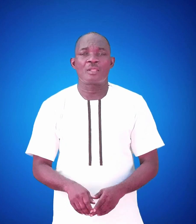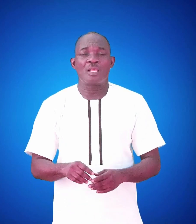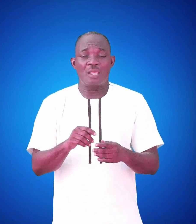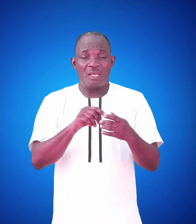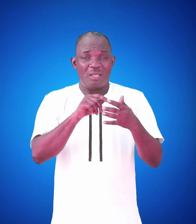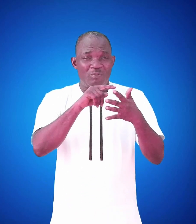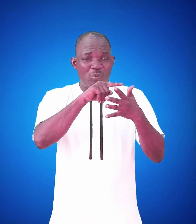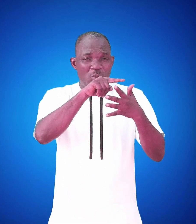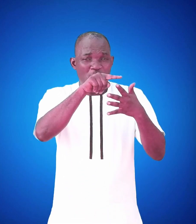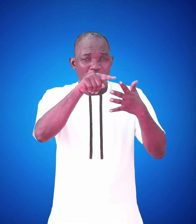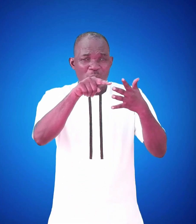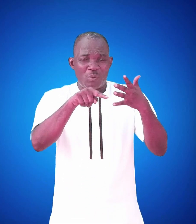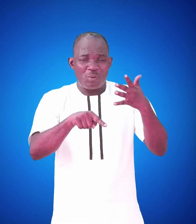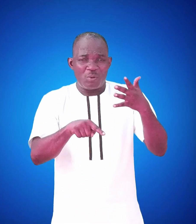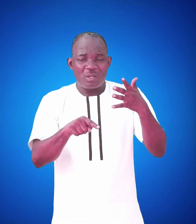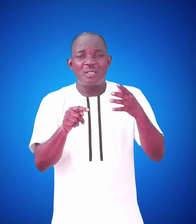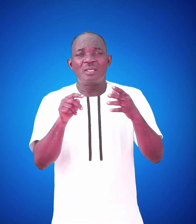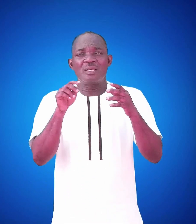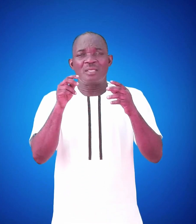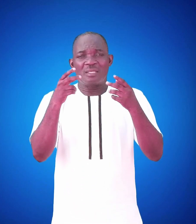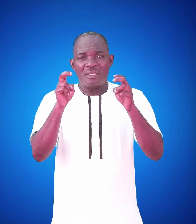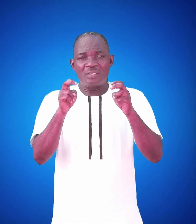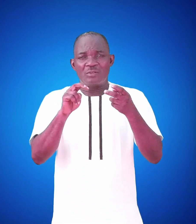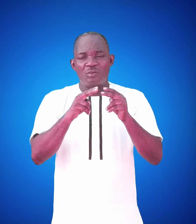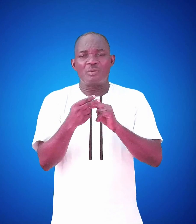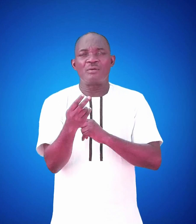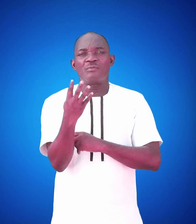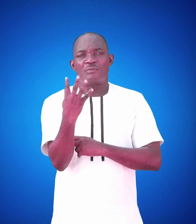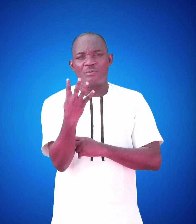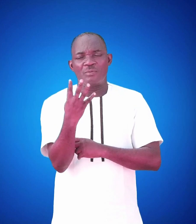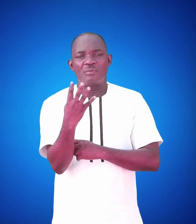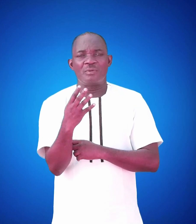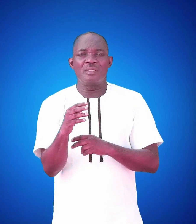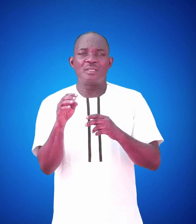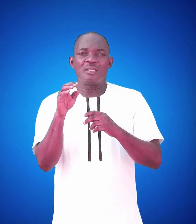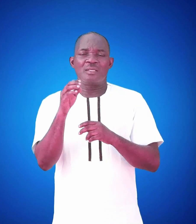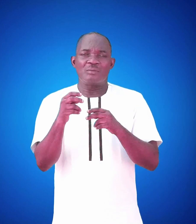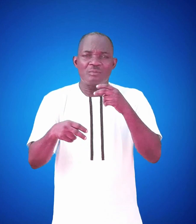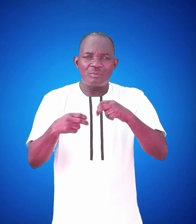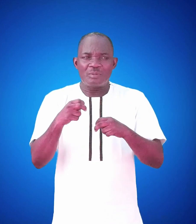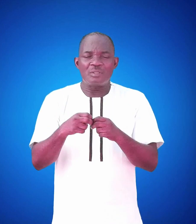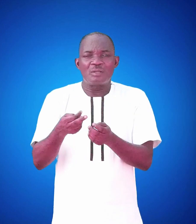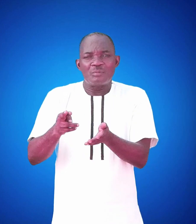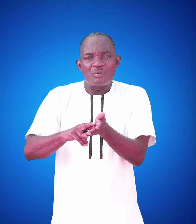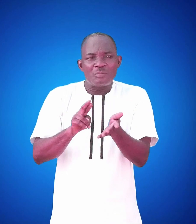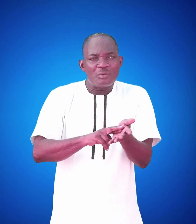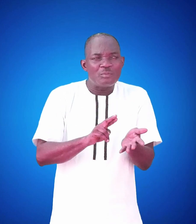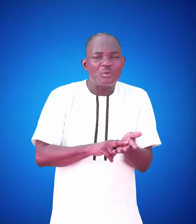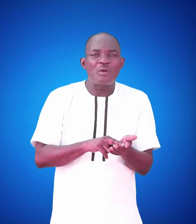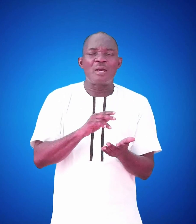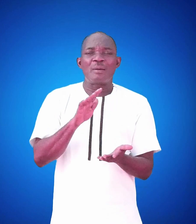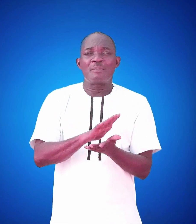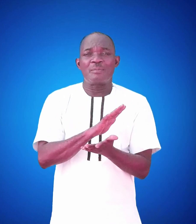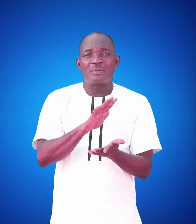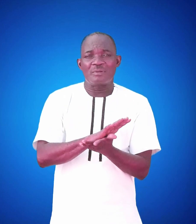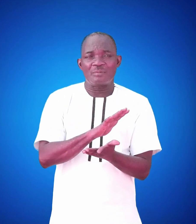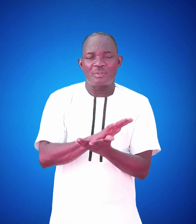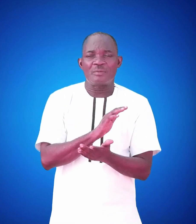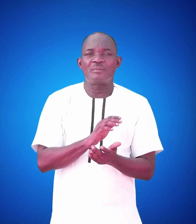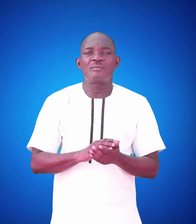These are case form, case record log sheet,